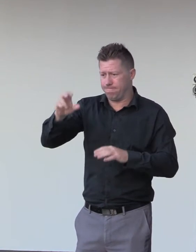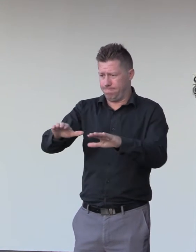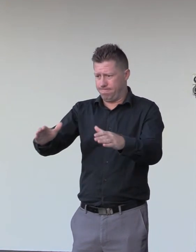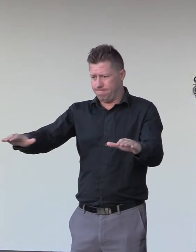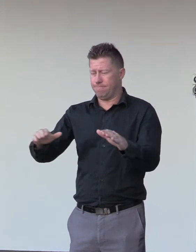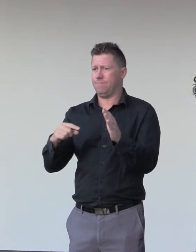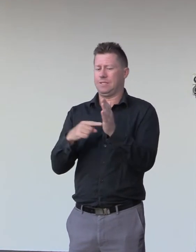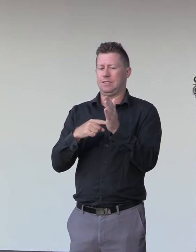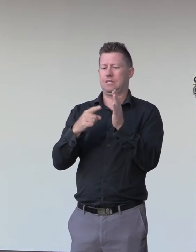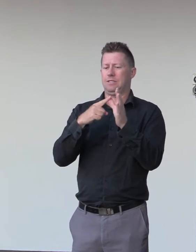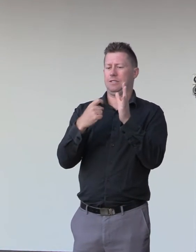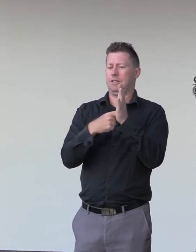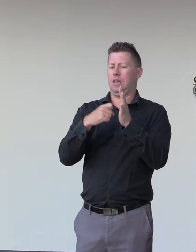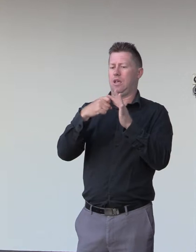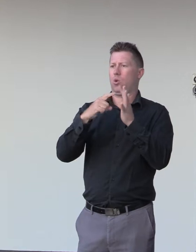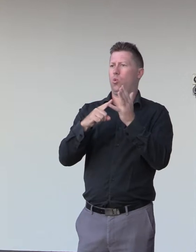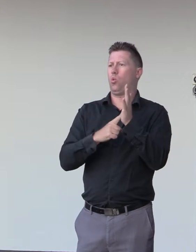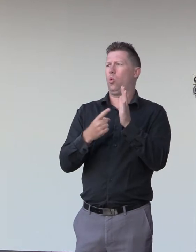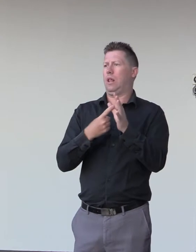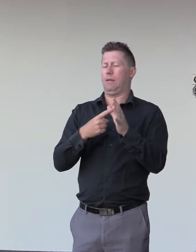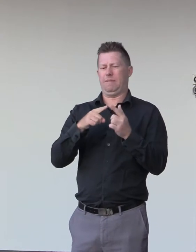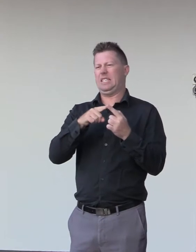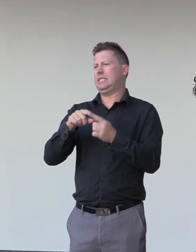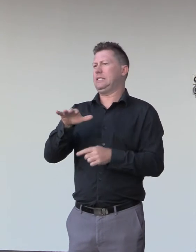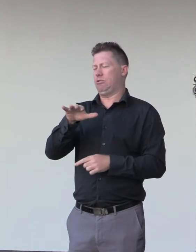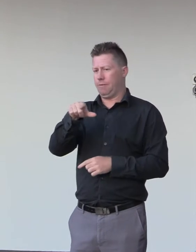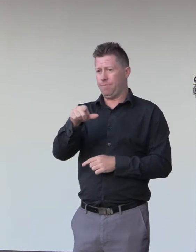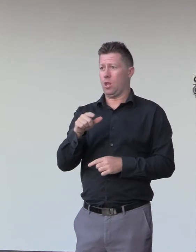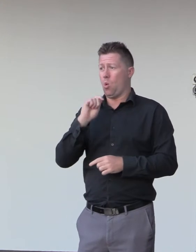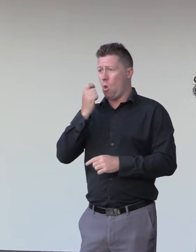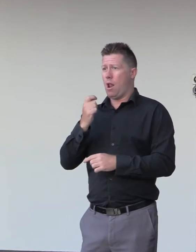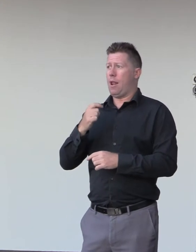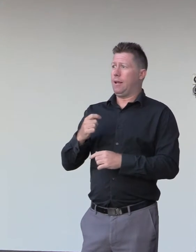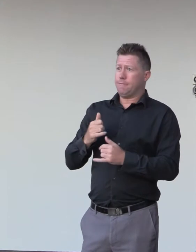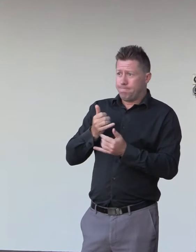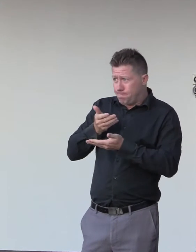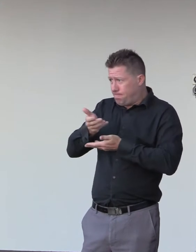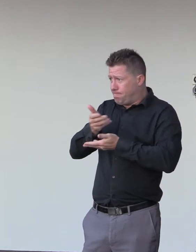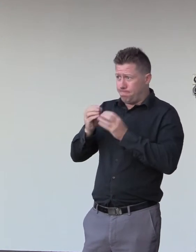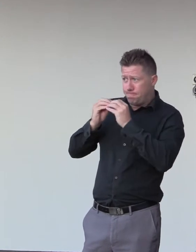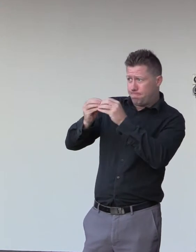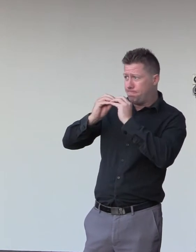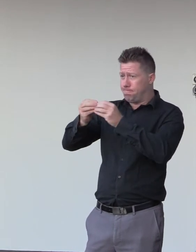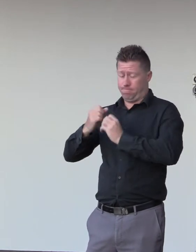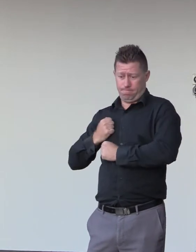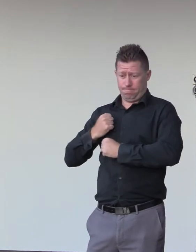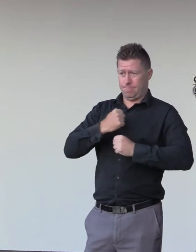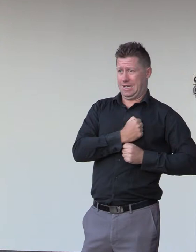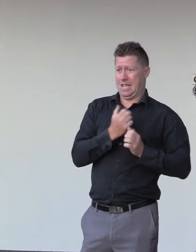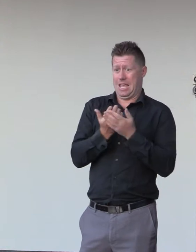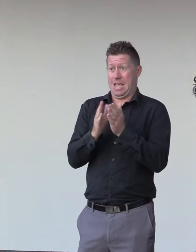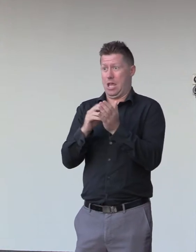of Tarcoola. They're engaging with the Australian Defence Force, and we're looking at options for the Defence Force to